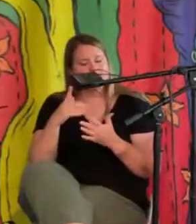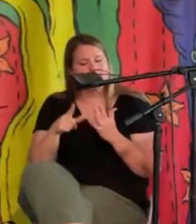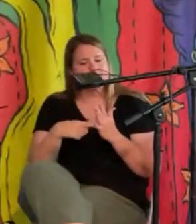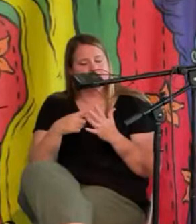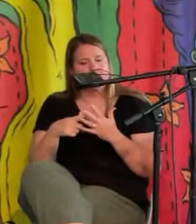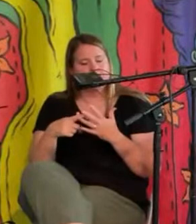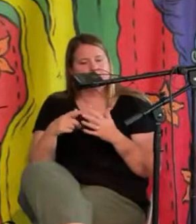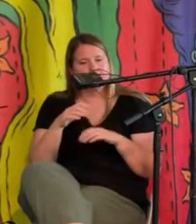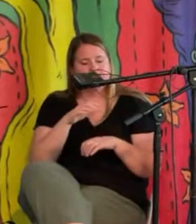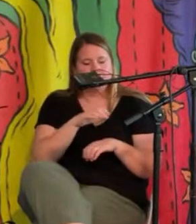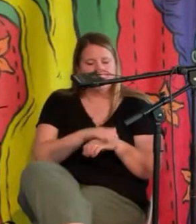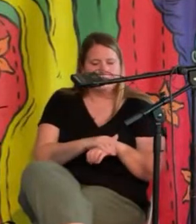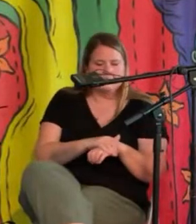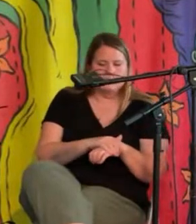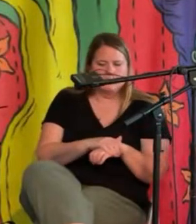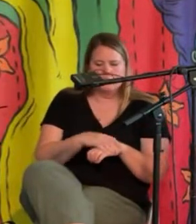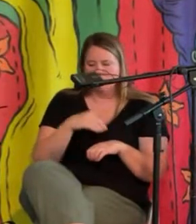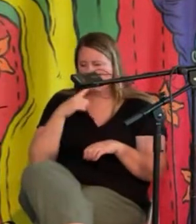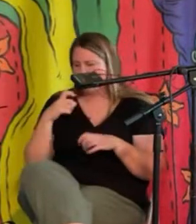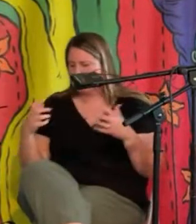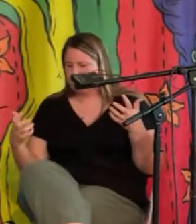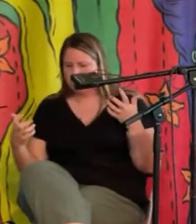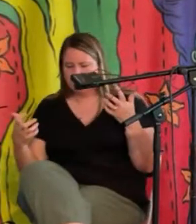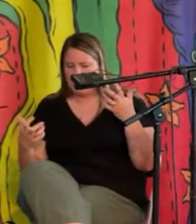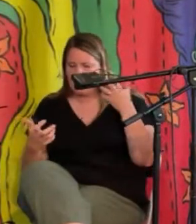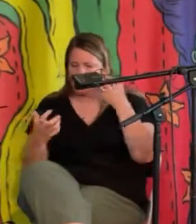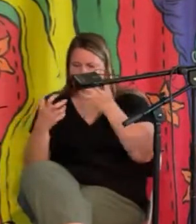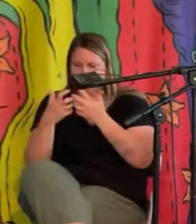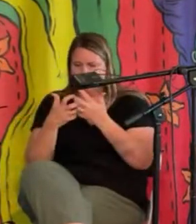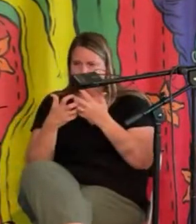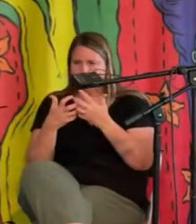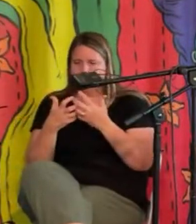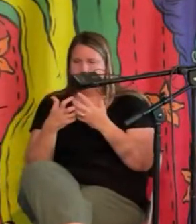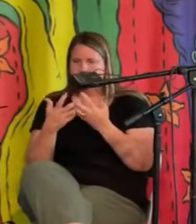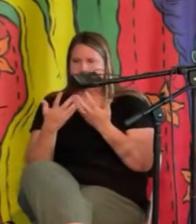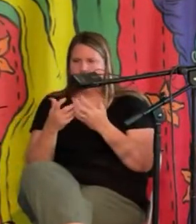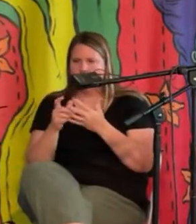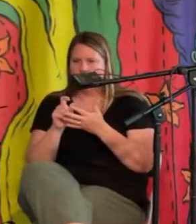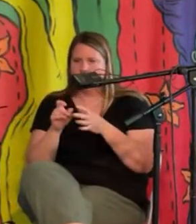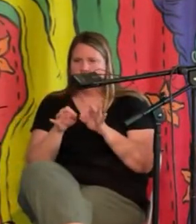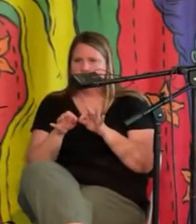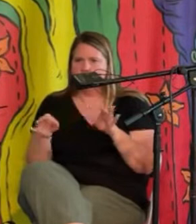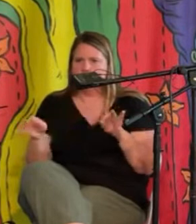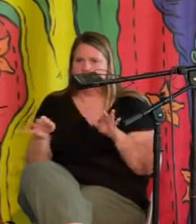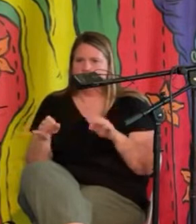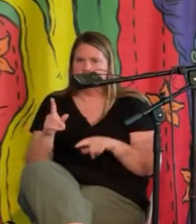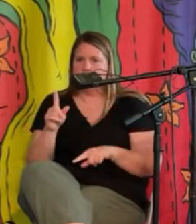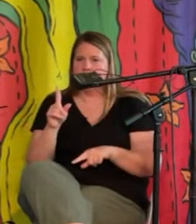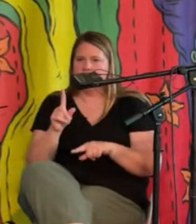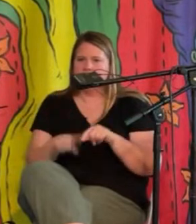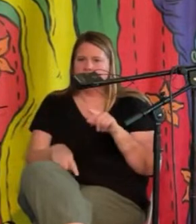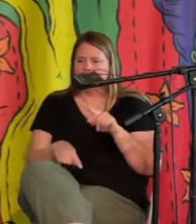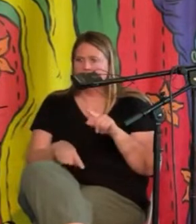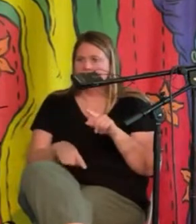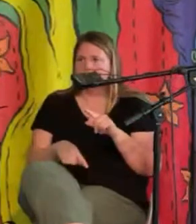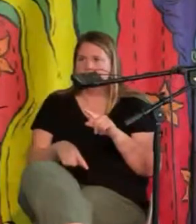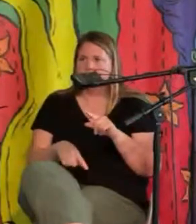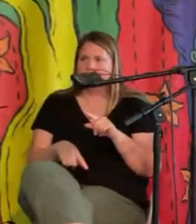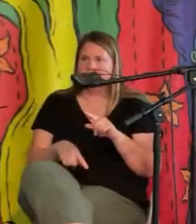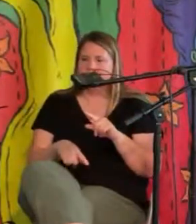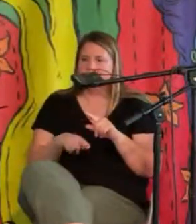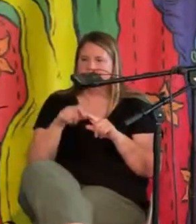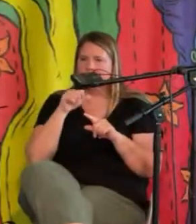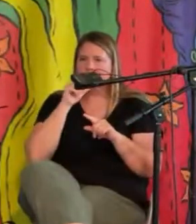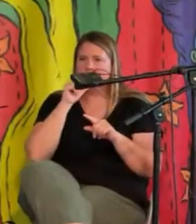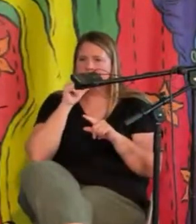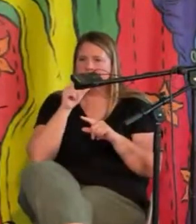and English together and there's a line that I really want to write, but I can't do that. You know what I mean? That's just too good. Doesn't